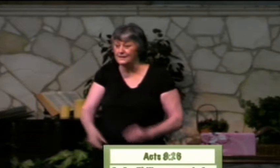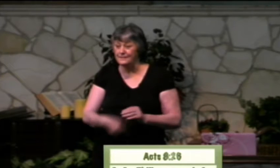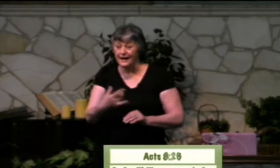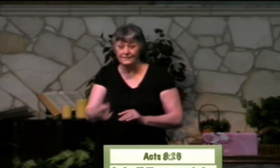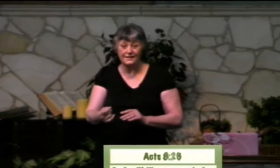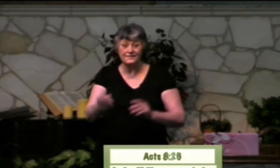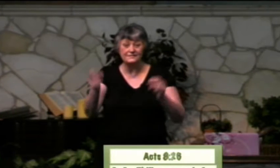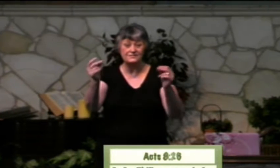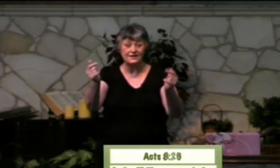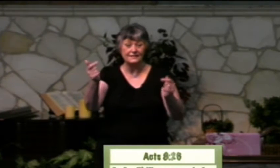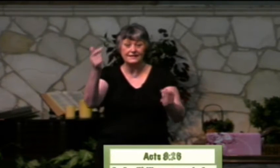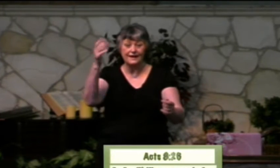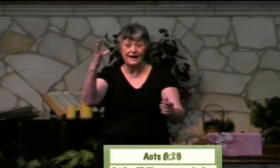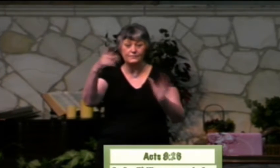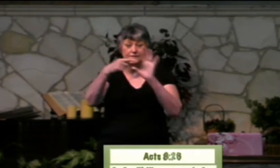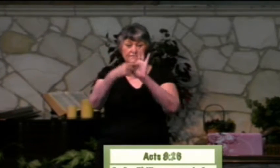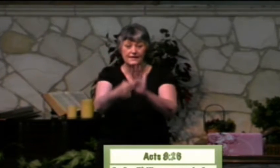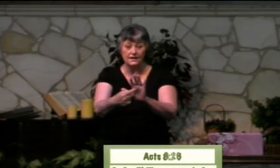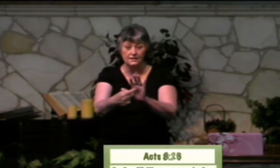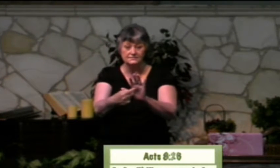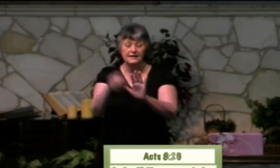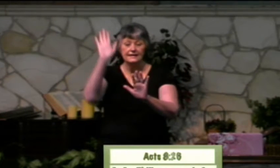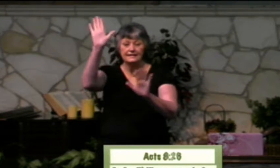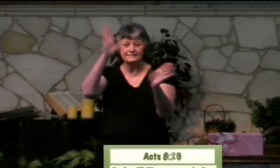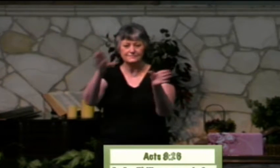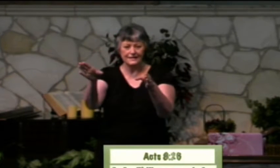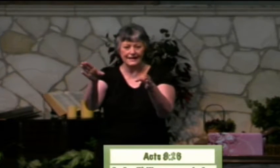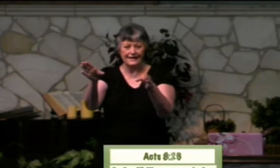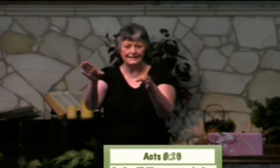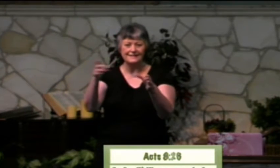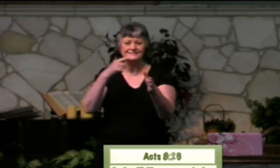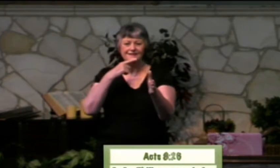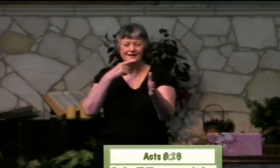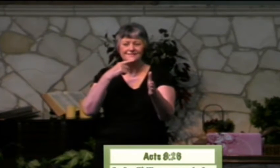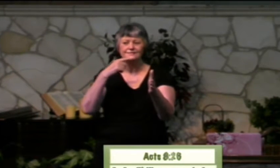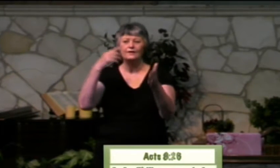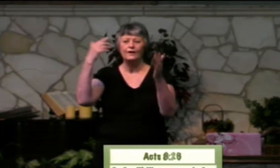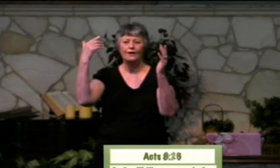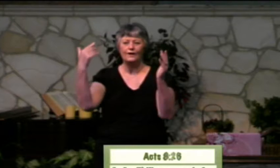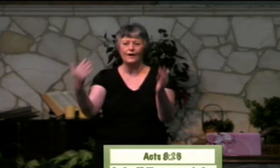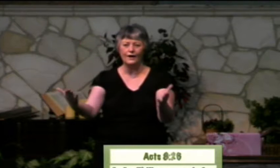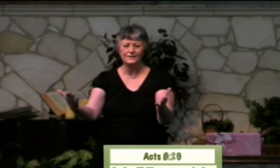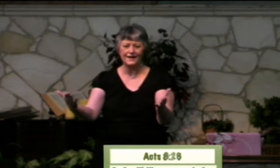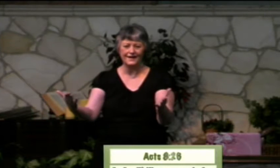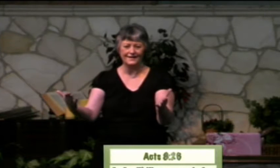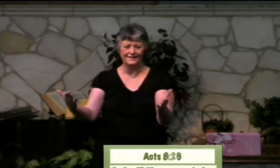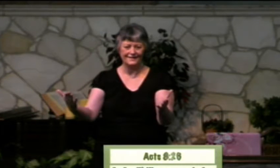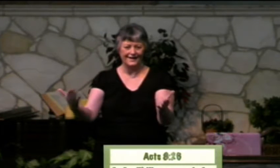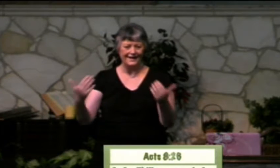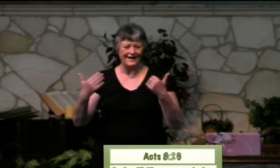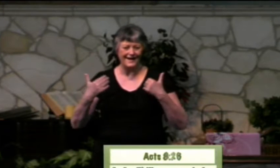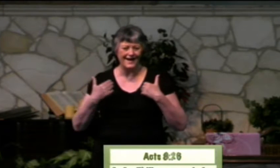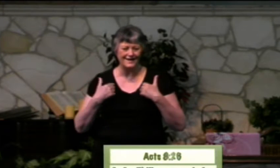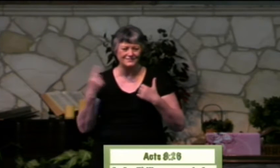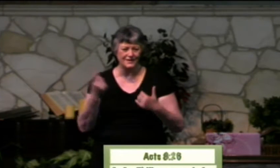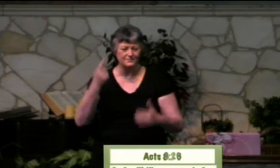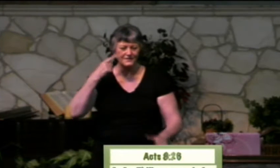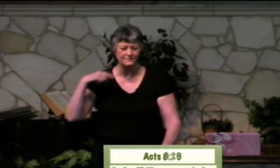about it. And then suddenly God reveals His plan and says, okay, I have something for